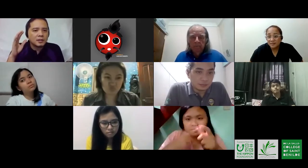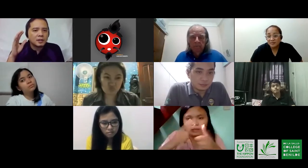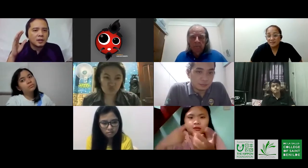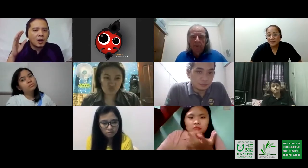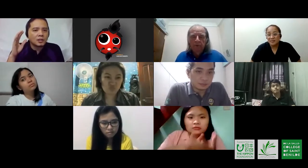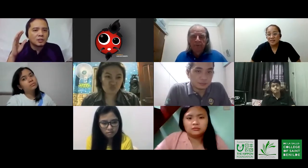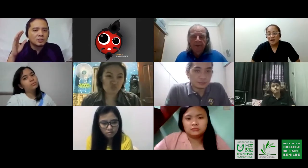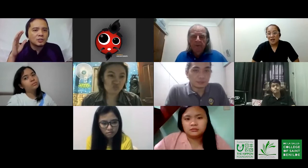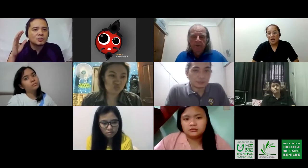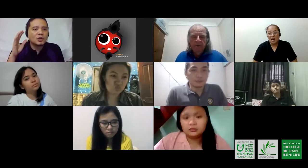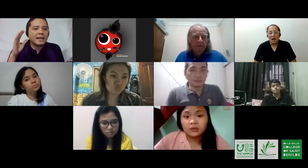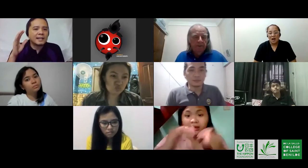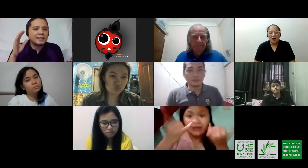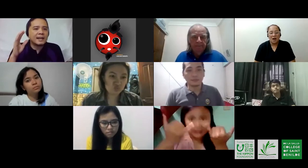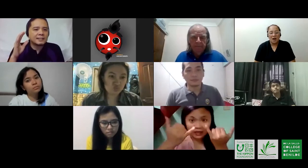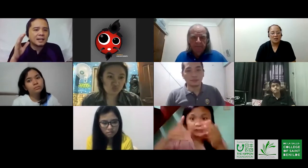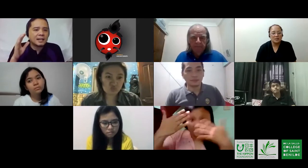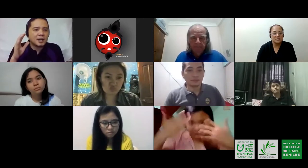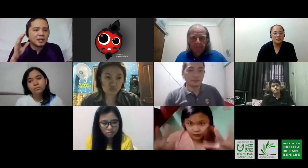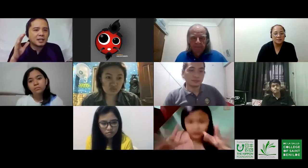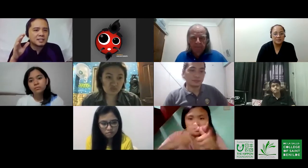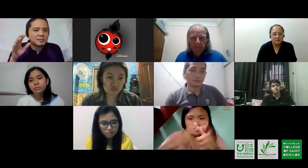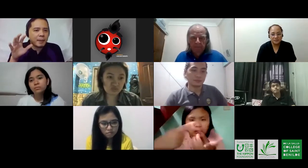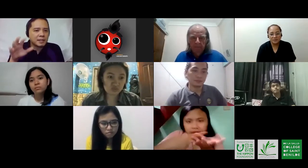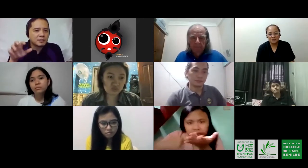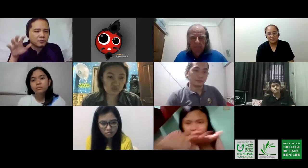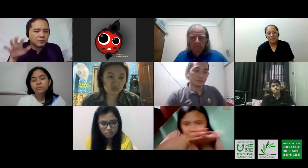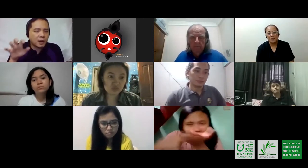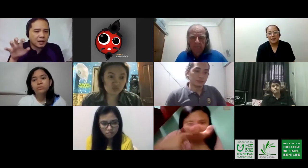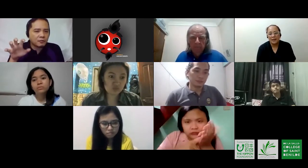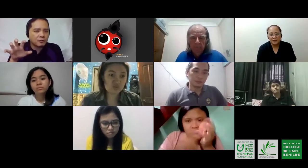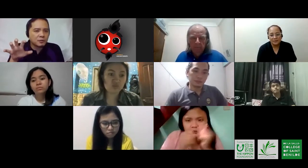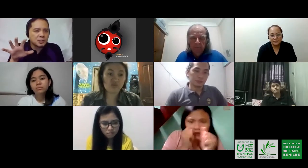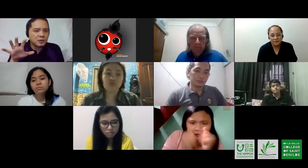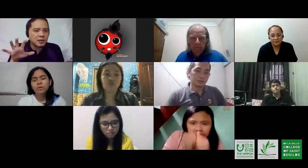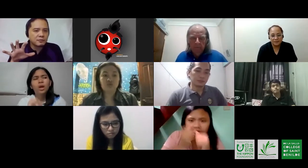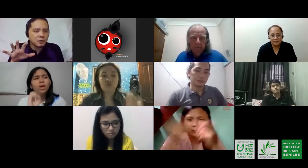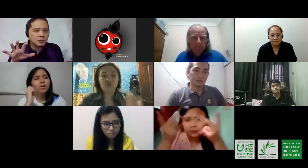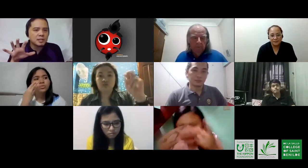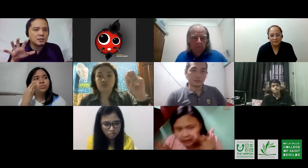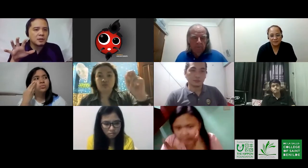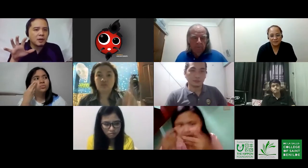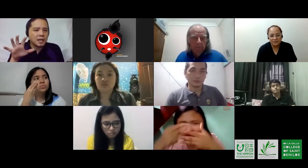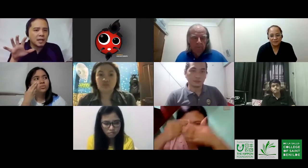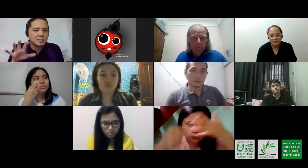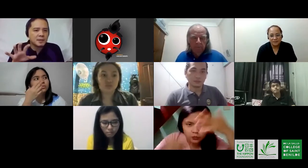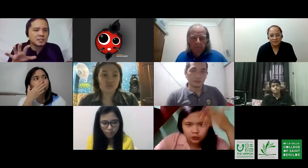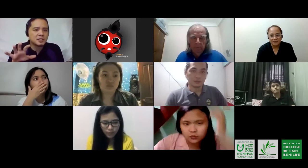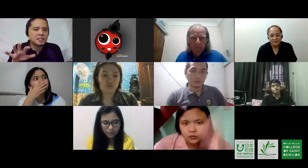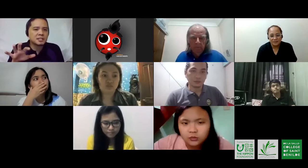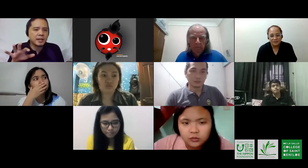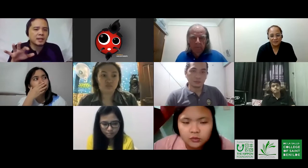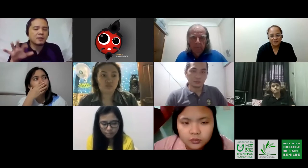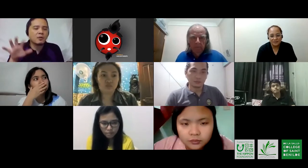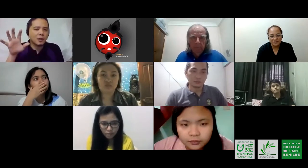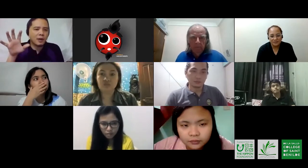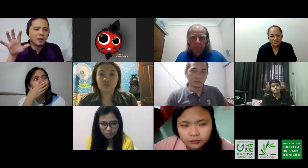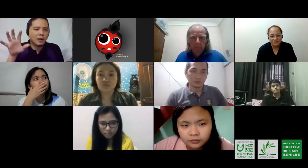Can you repeat the question? Yes, because Meng's screen is frozen. Jasmine is just explaining, okay, right now we're just going